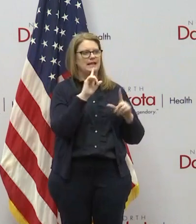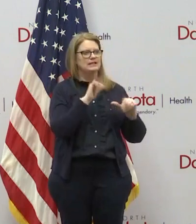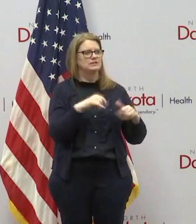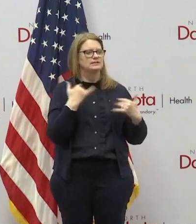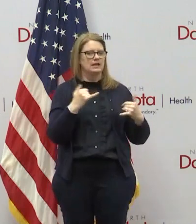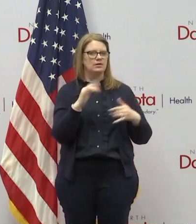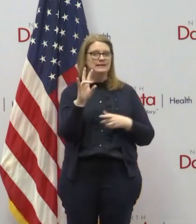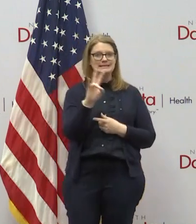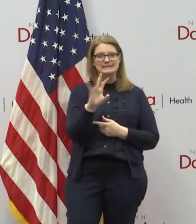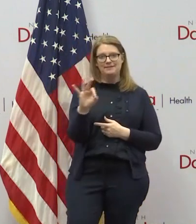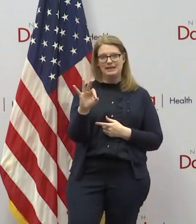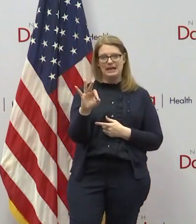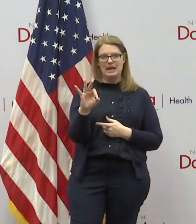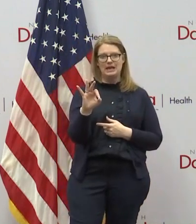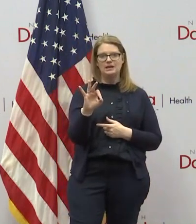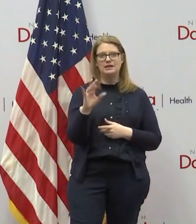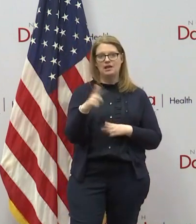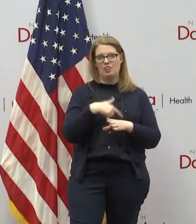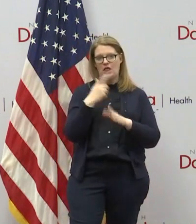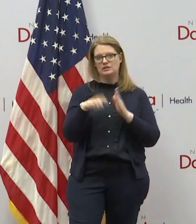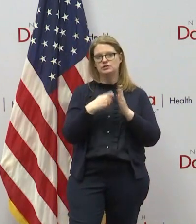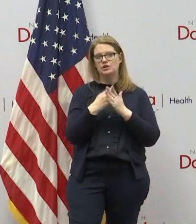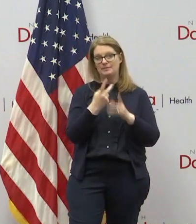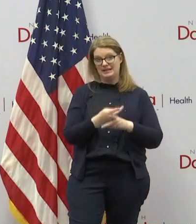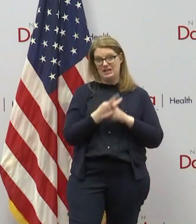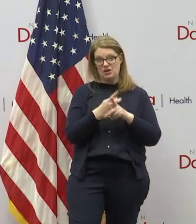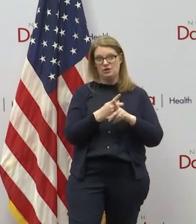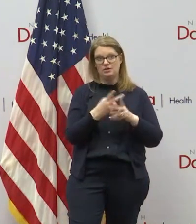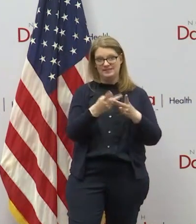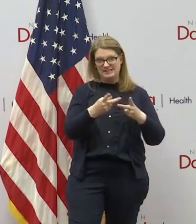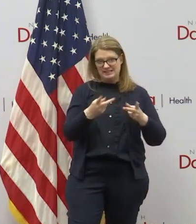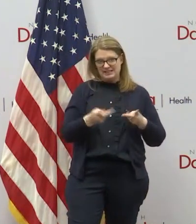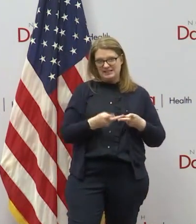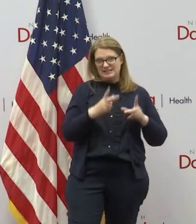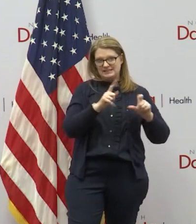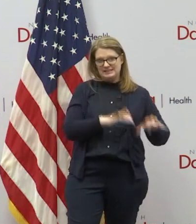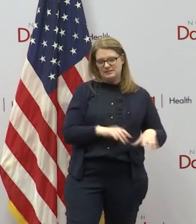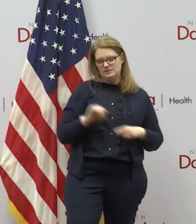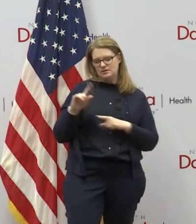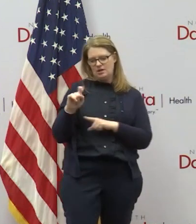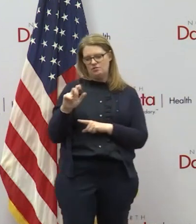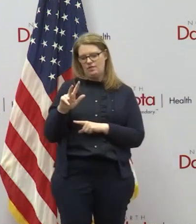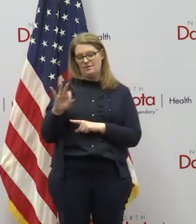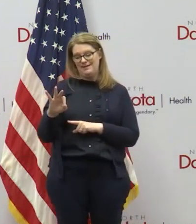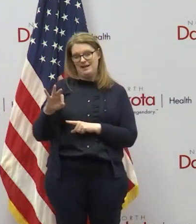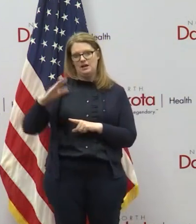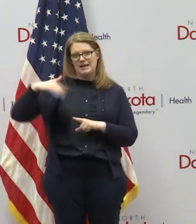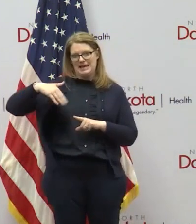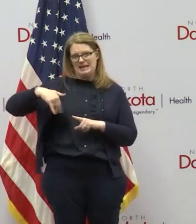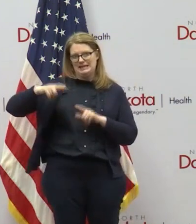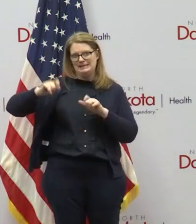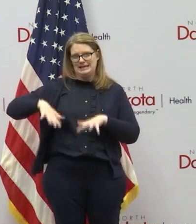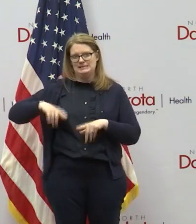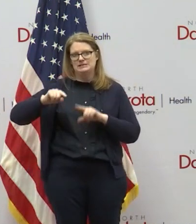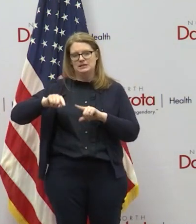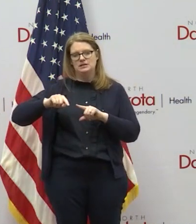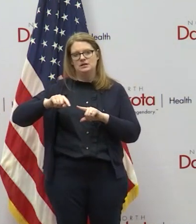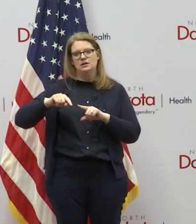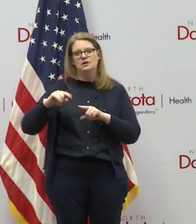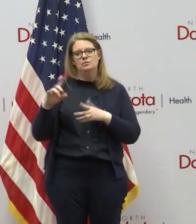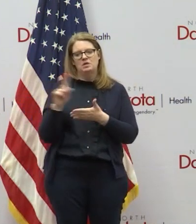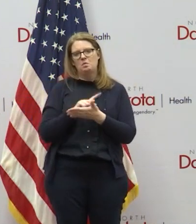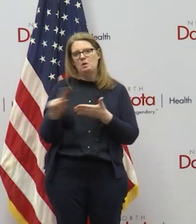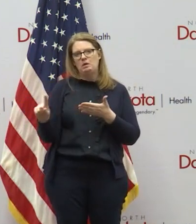At this time, we have 79 long-term care facilities tested, and so that would leave 139 to go with over a